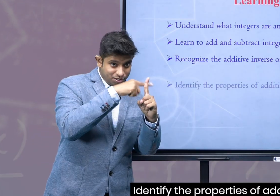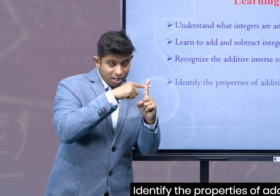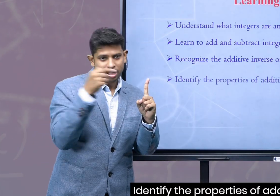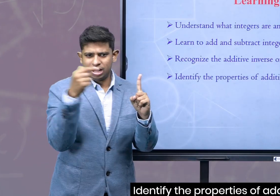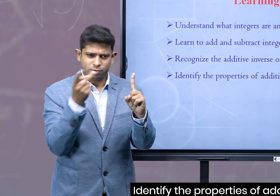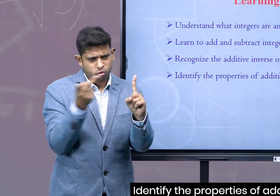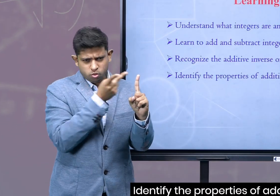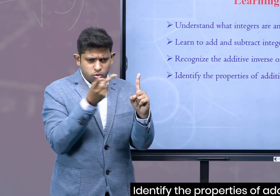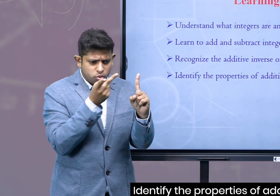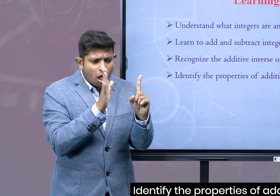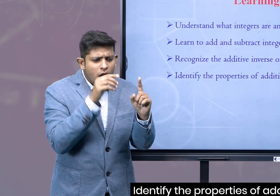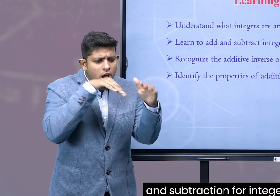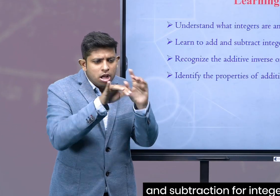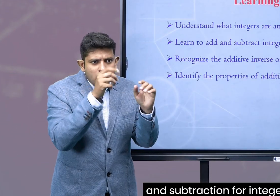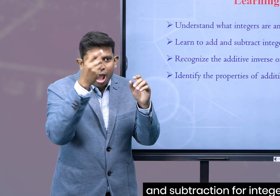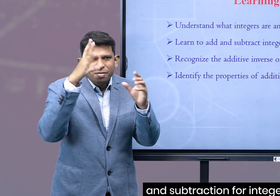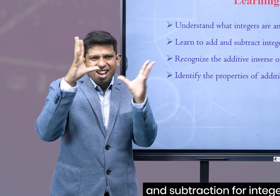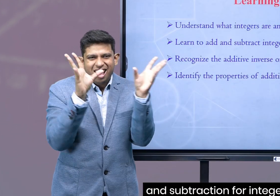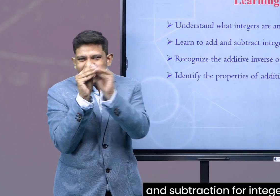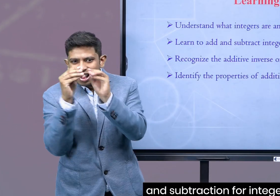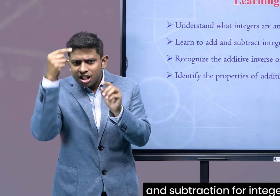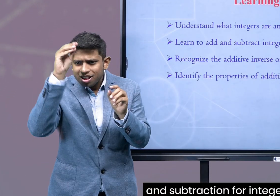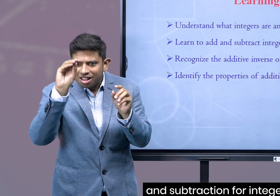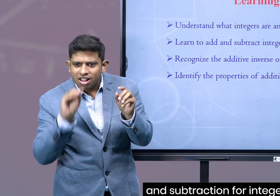Identify the properties of addition and subtraction for integers.